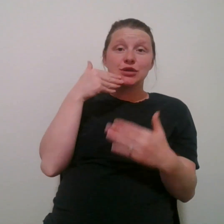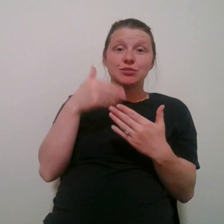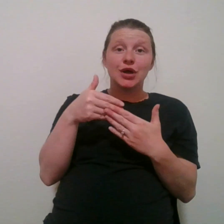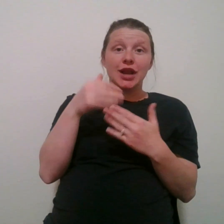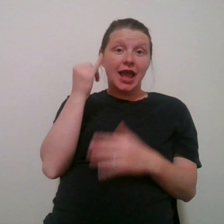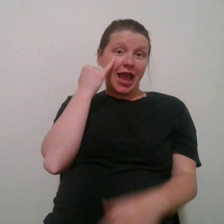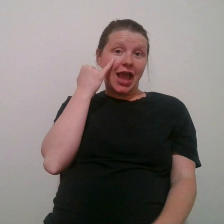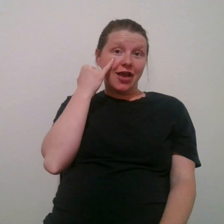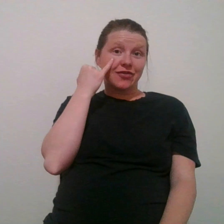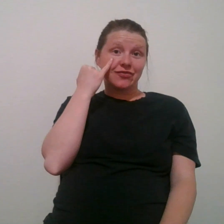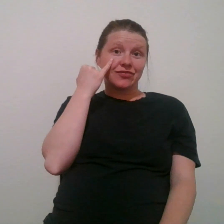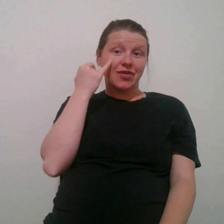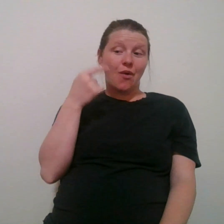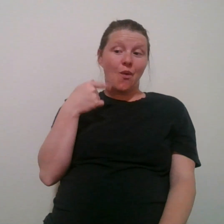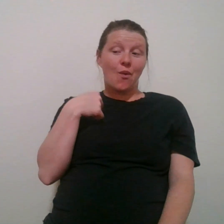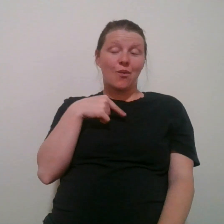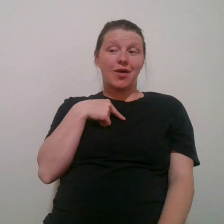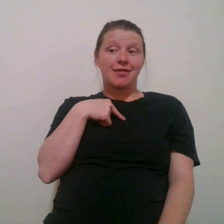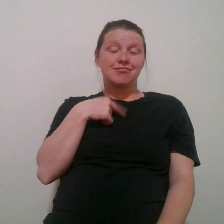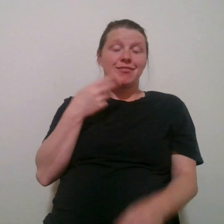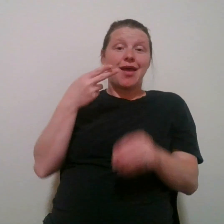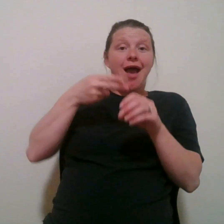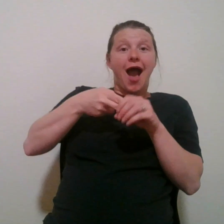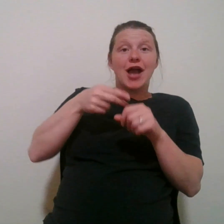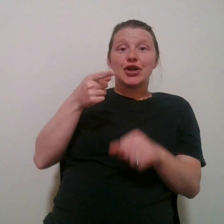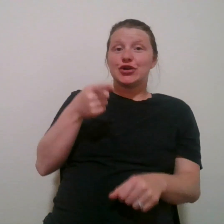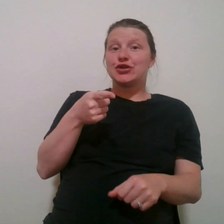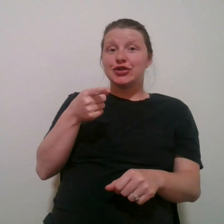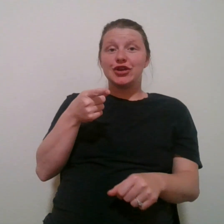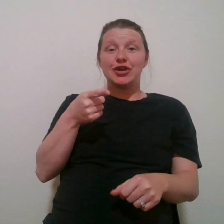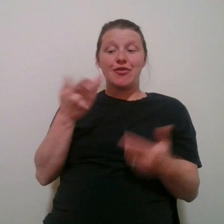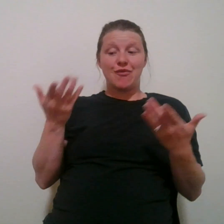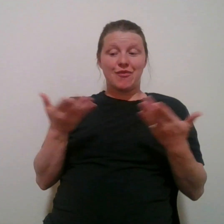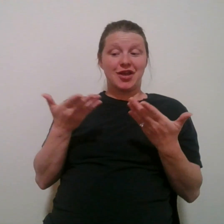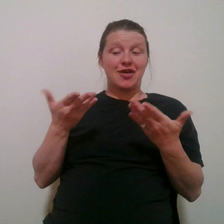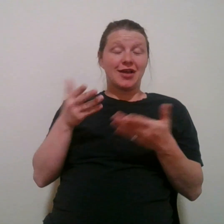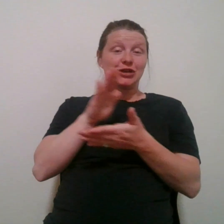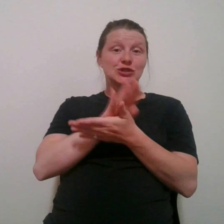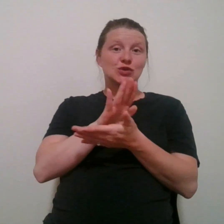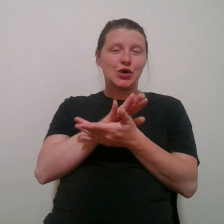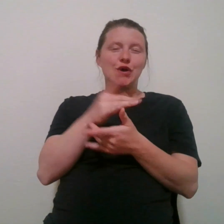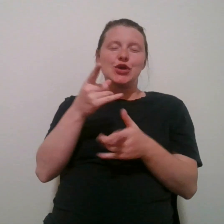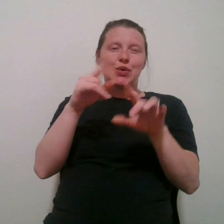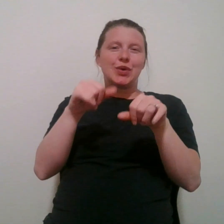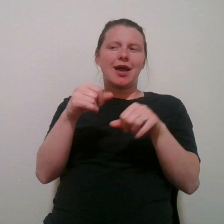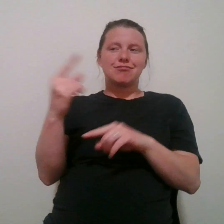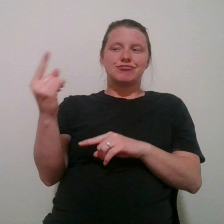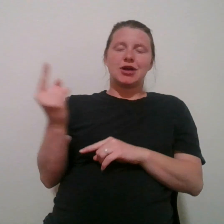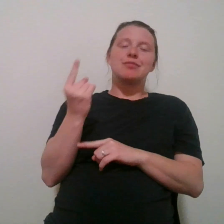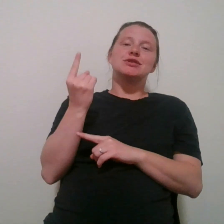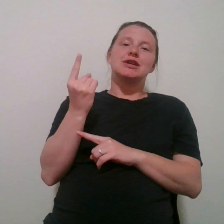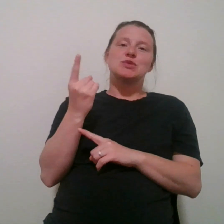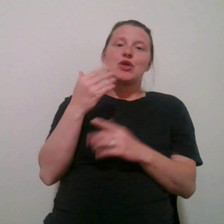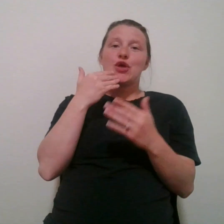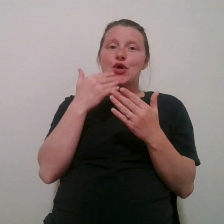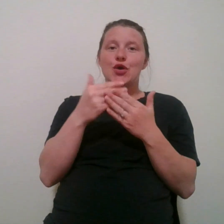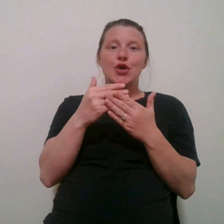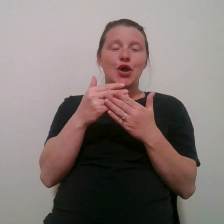indeed offer you a position on our staff, that you could come to us with some good qualifications that would help us in detecting these things